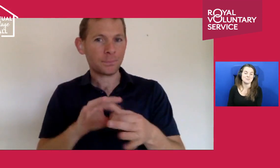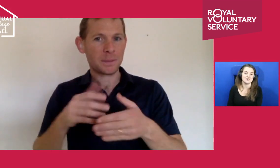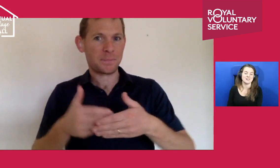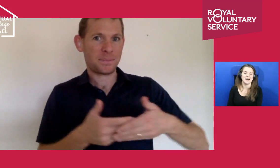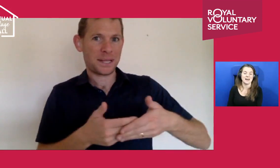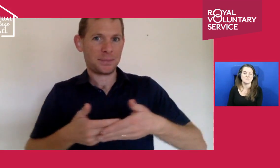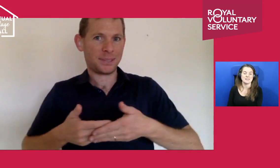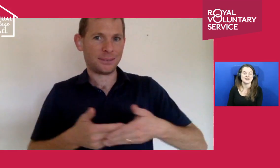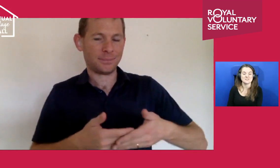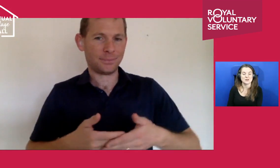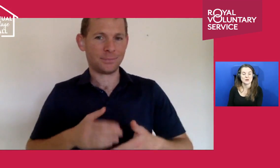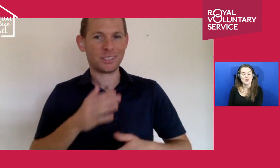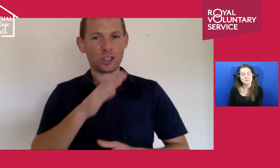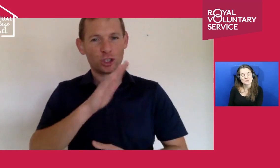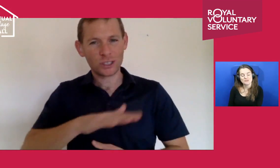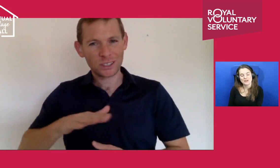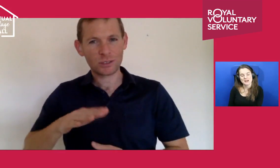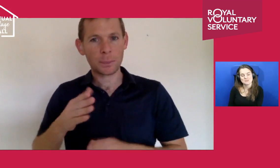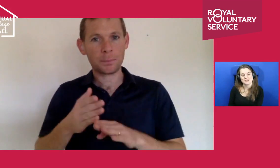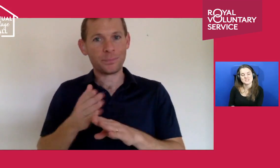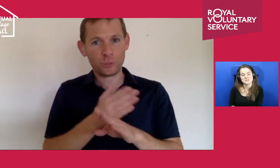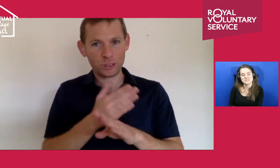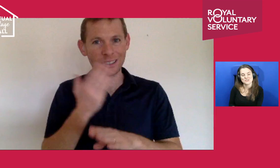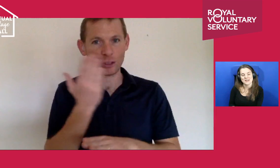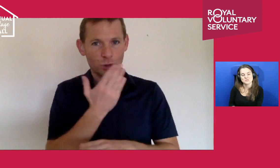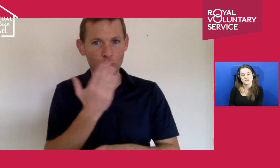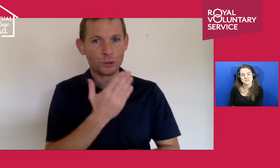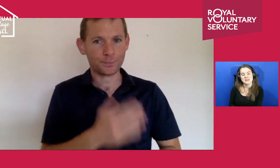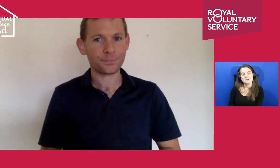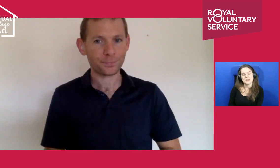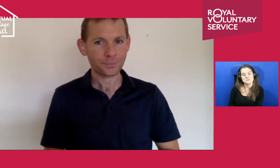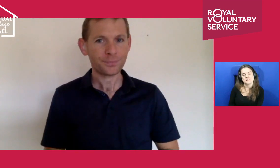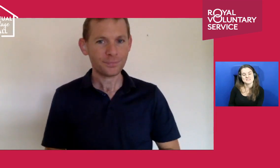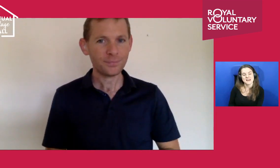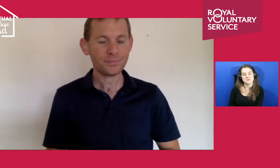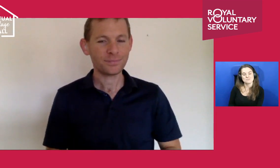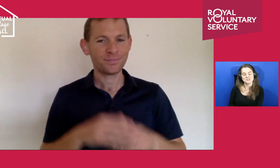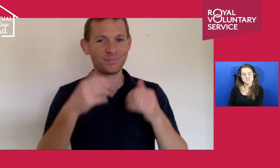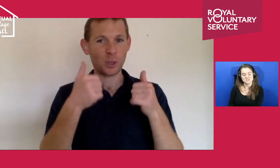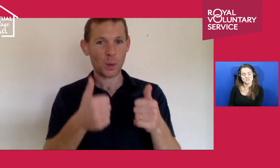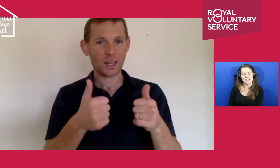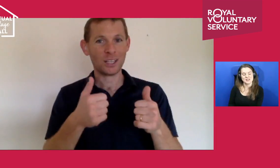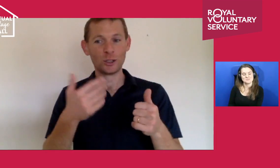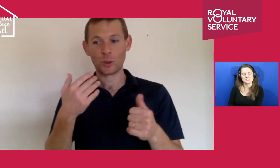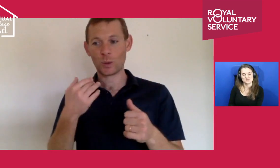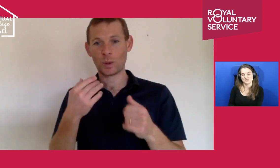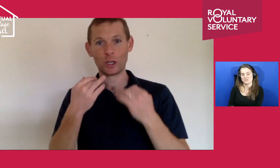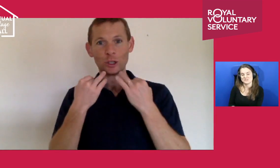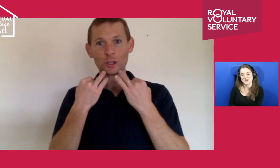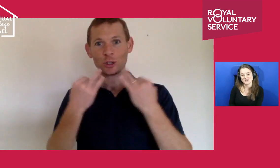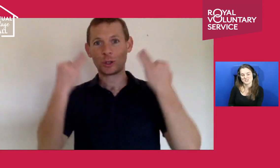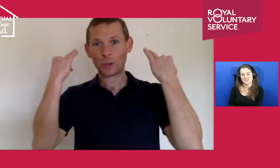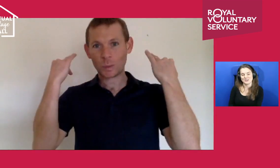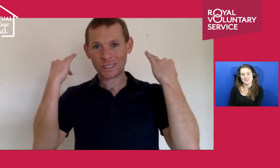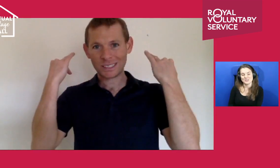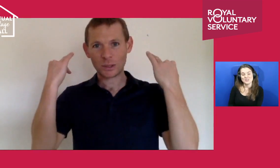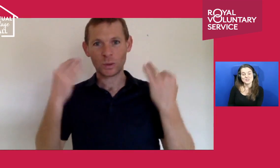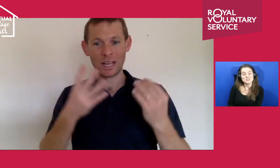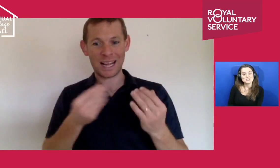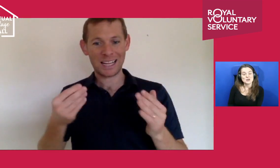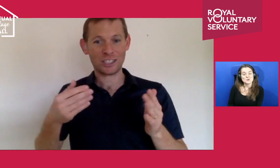really helpful in giving you a bit more vocabulary to interact with babies and preschool children, your young